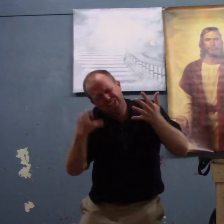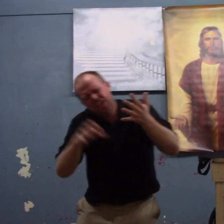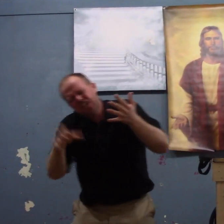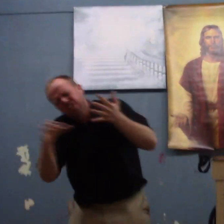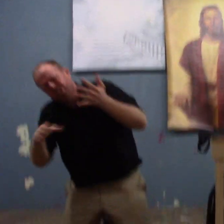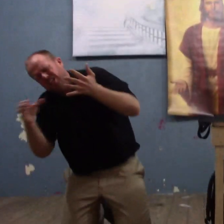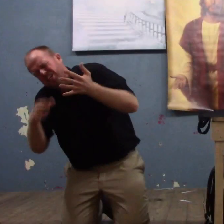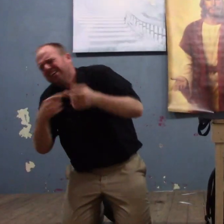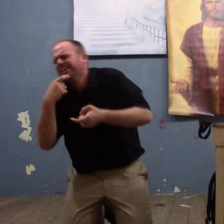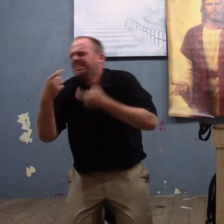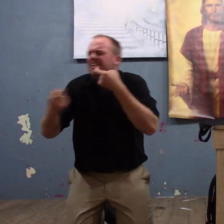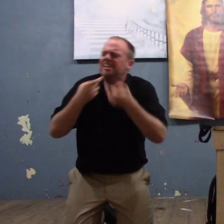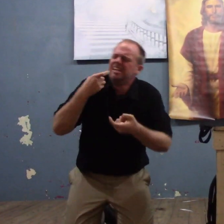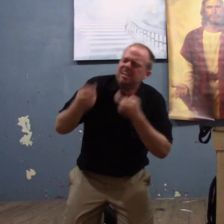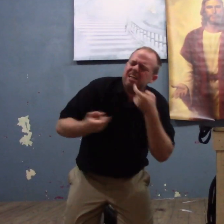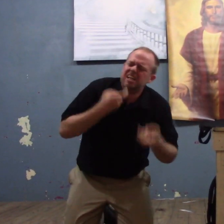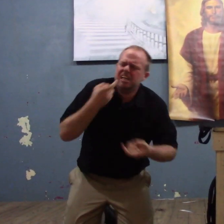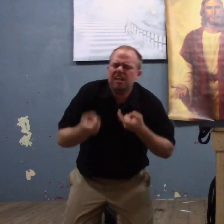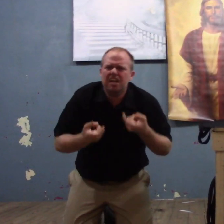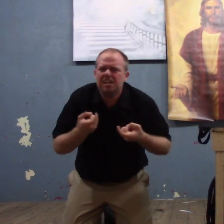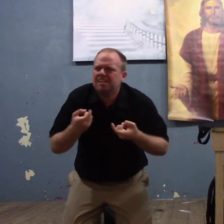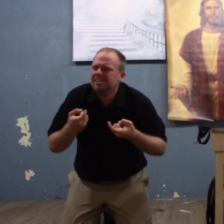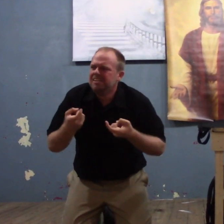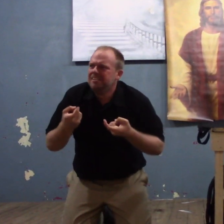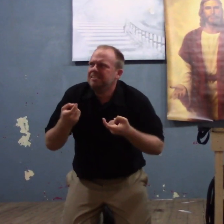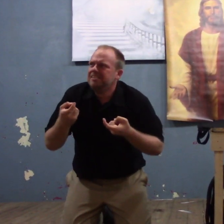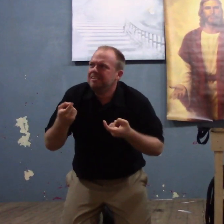a few things I did, you know, this and this and this, there's all the sins that I did.